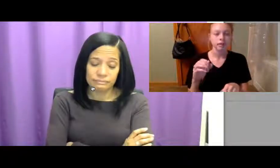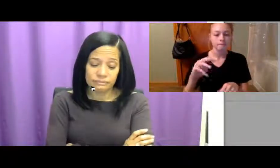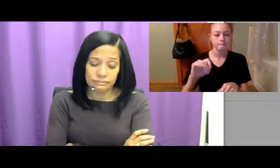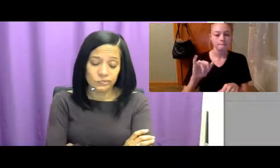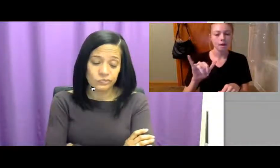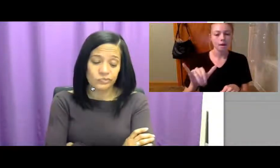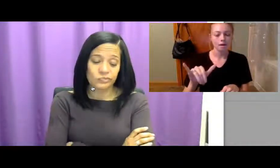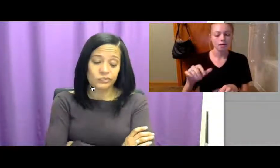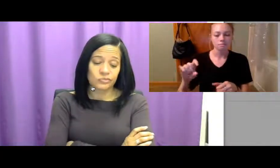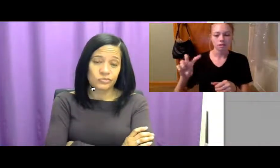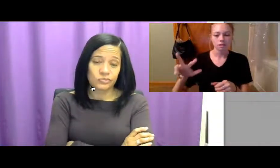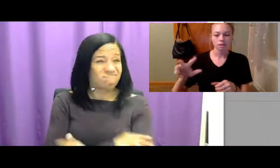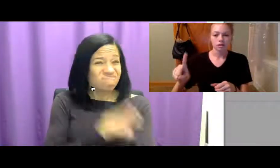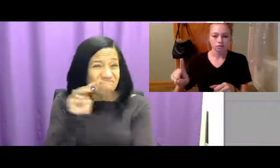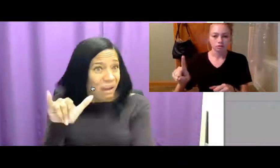31st.